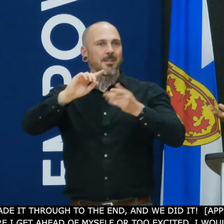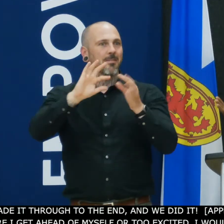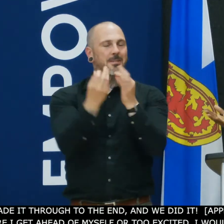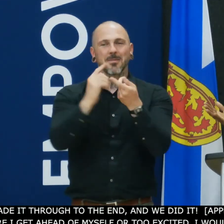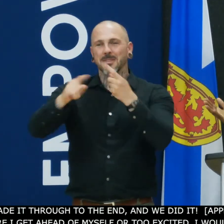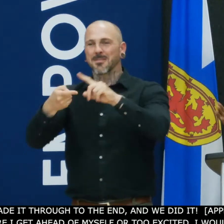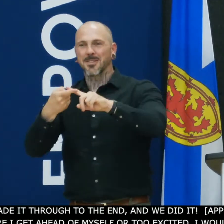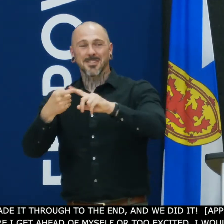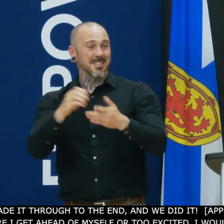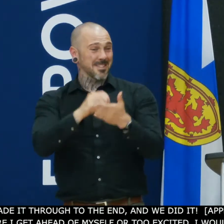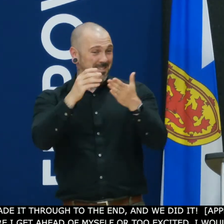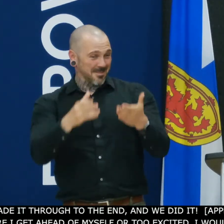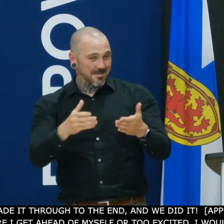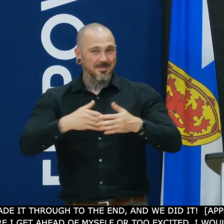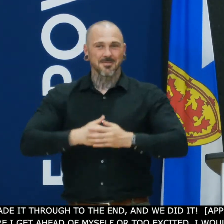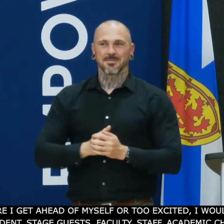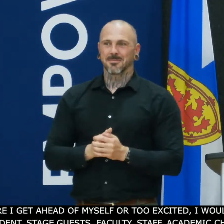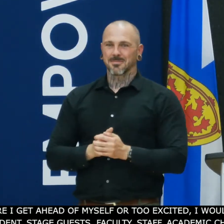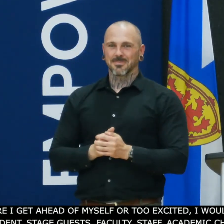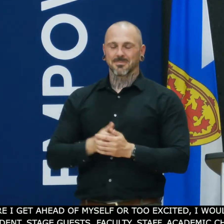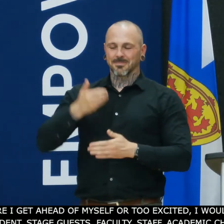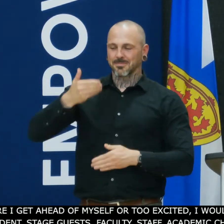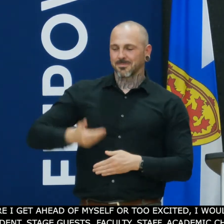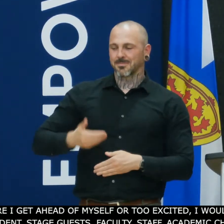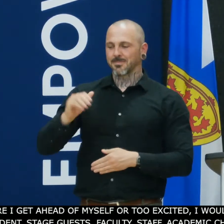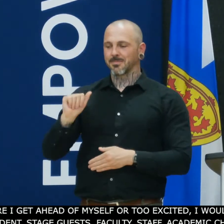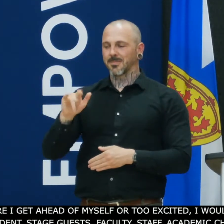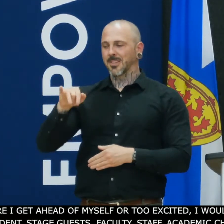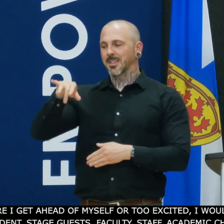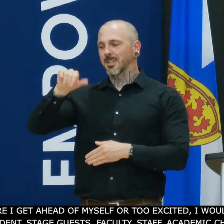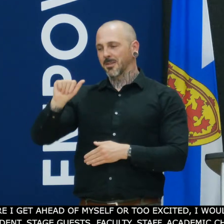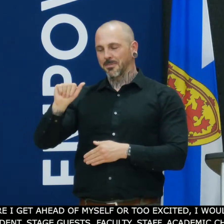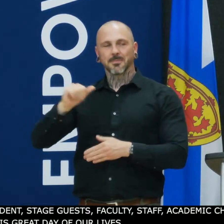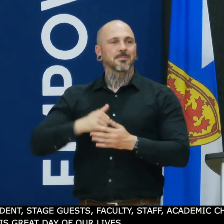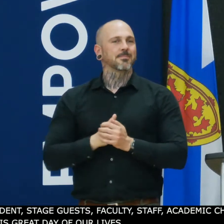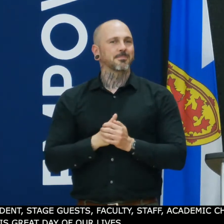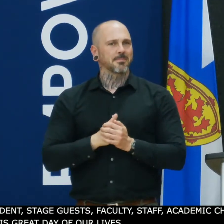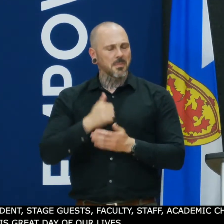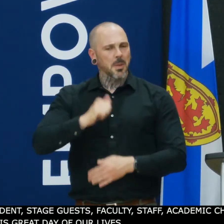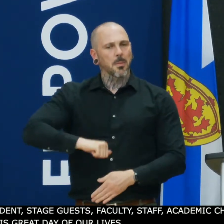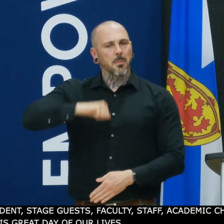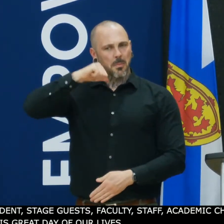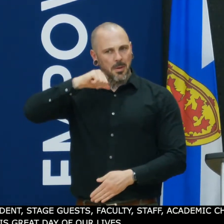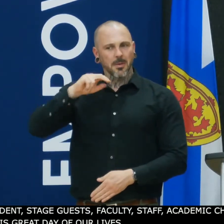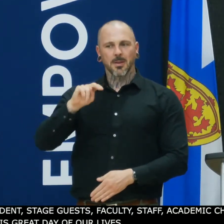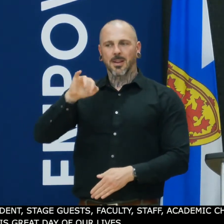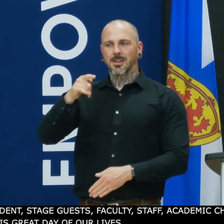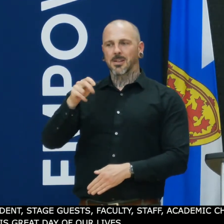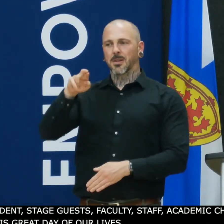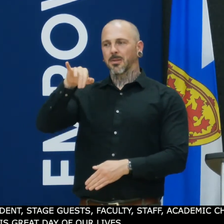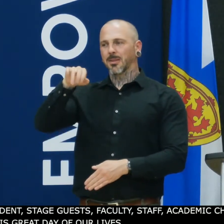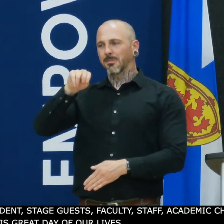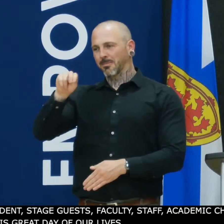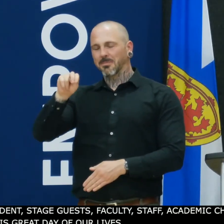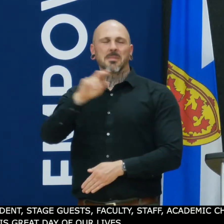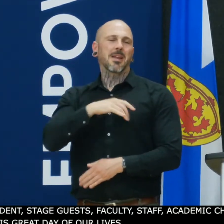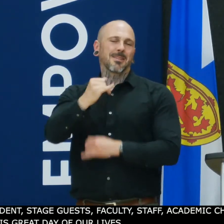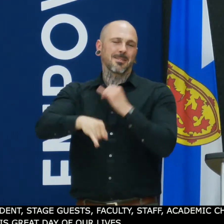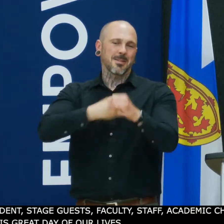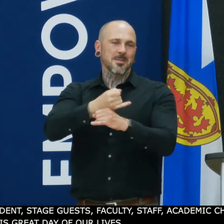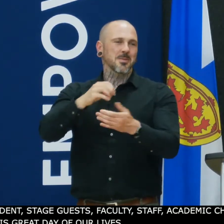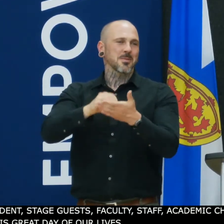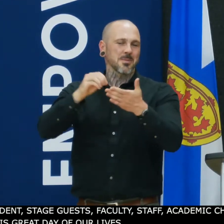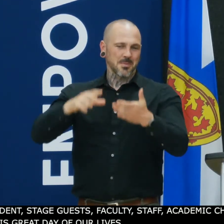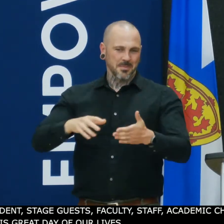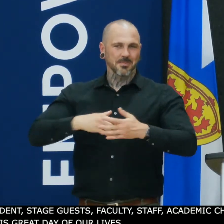day of our lives. I am Alicia Ekienabo, a proud Nigerian and an international student. It